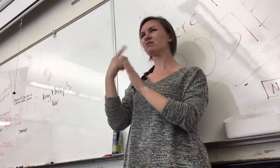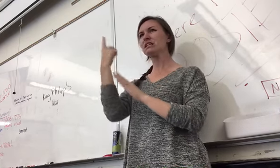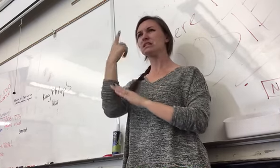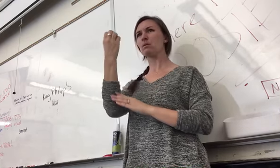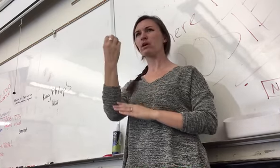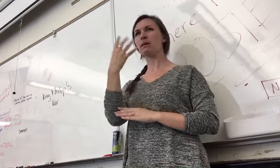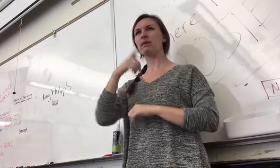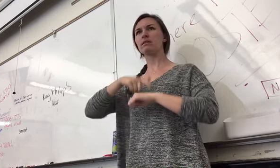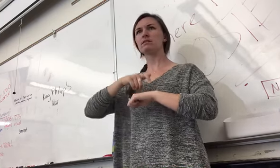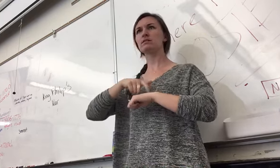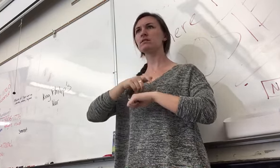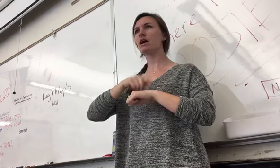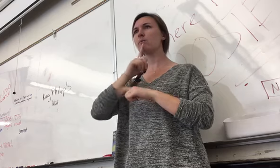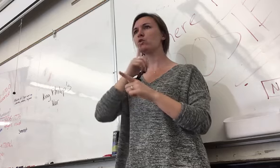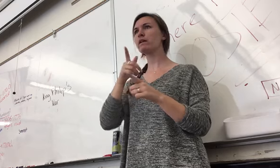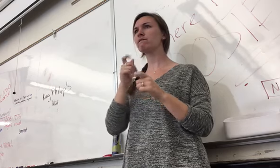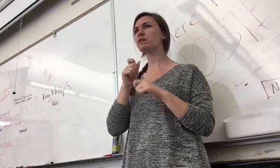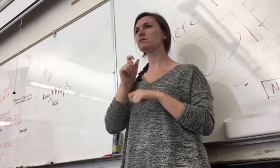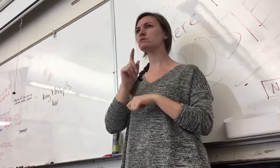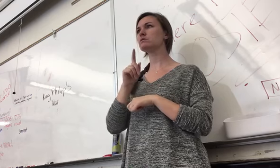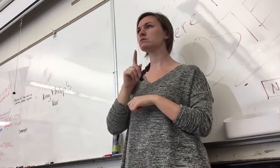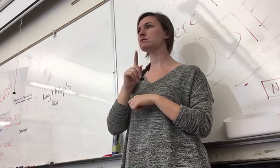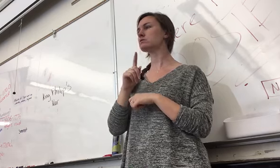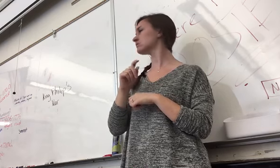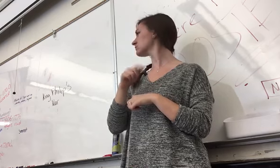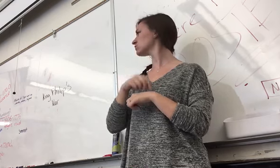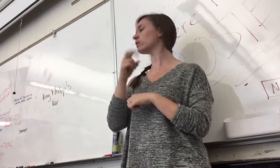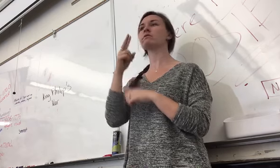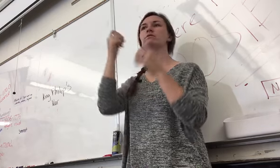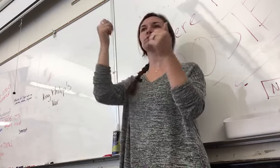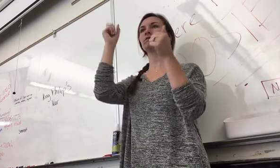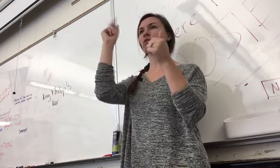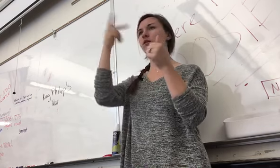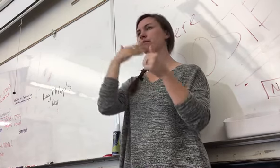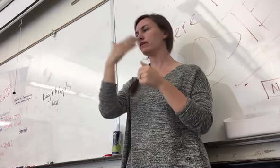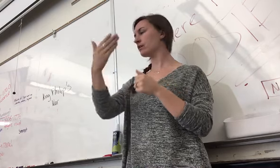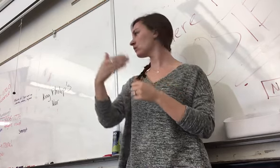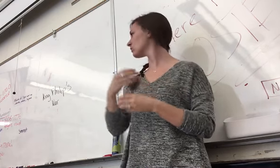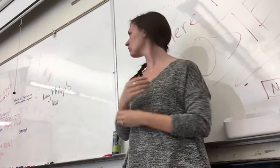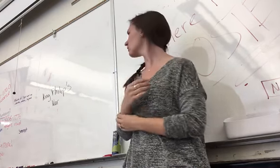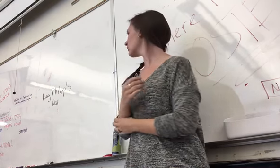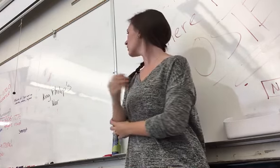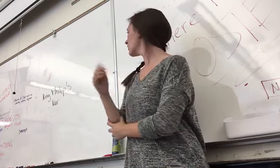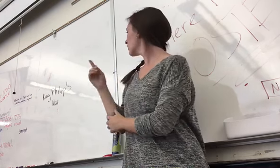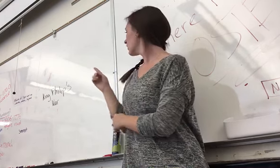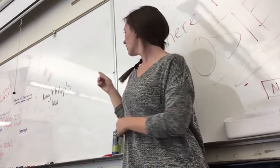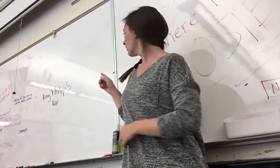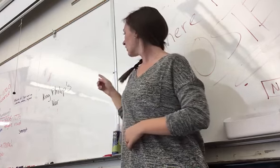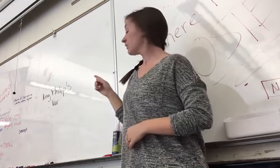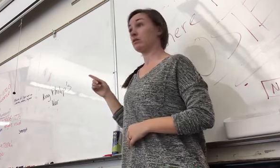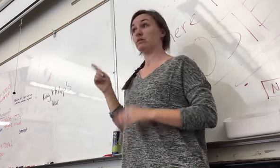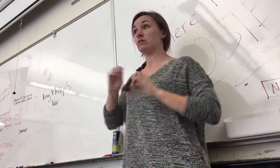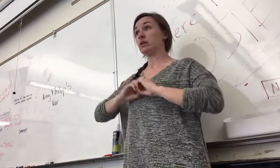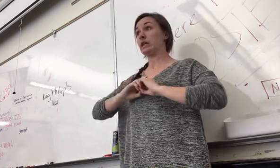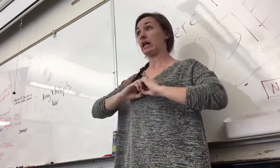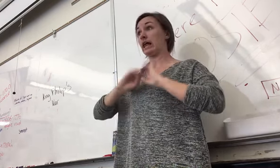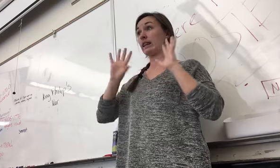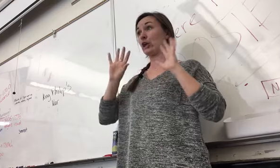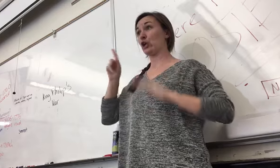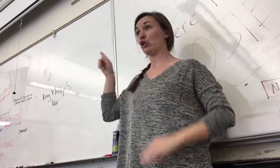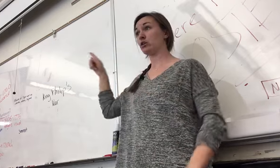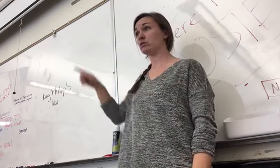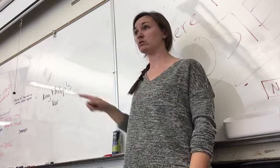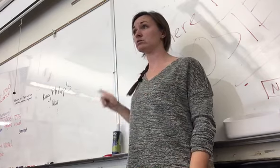quick. 57. Great. Hi. Okay. So everybody understand the difference between